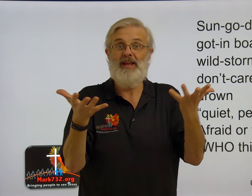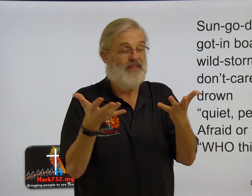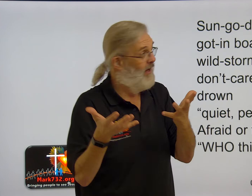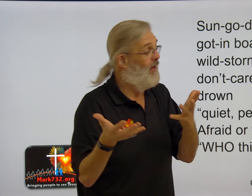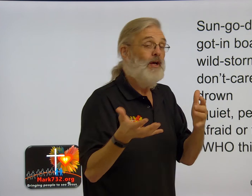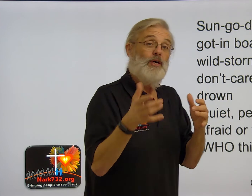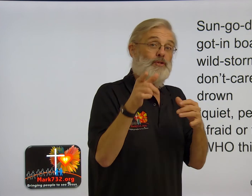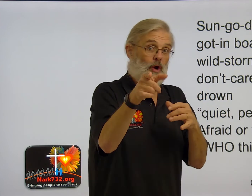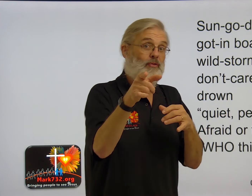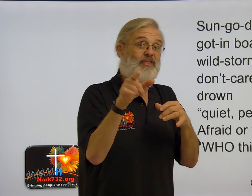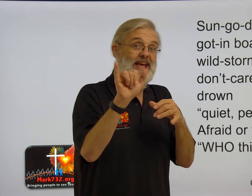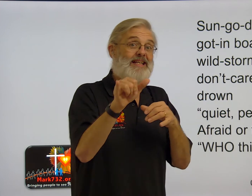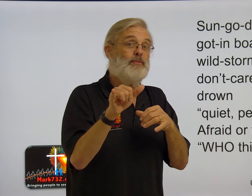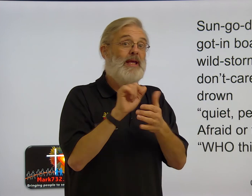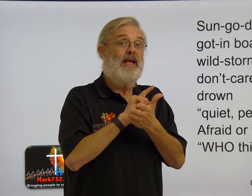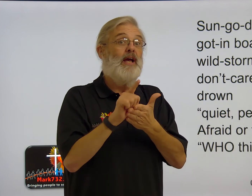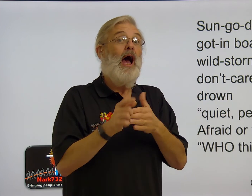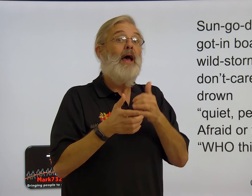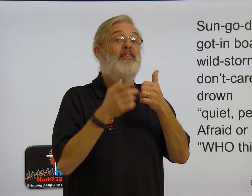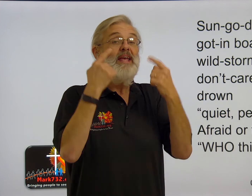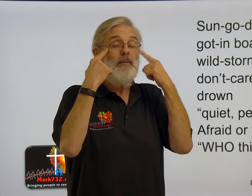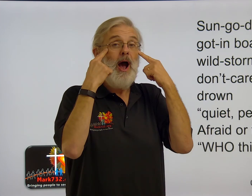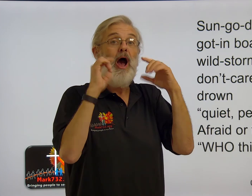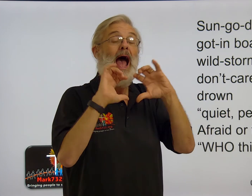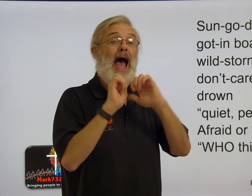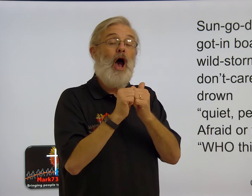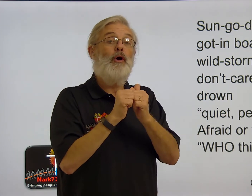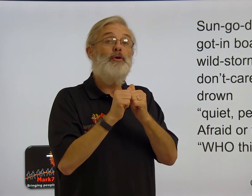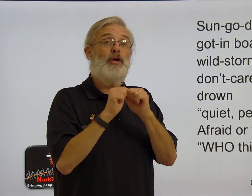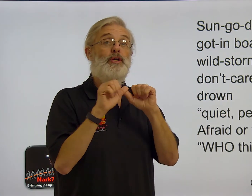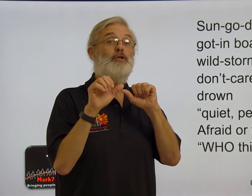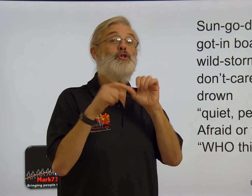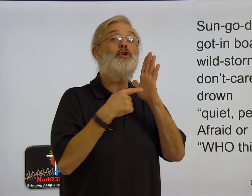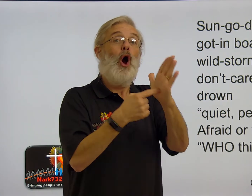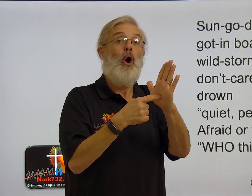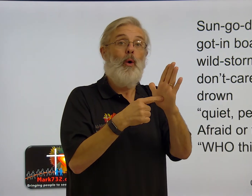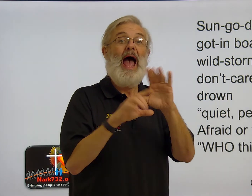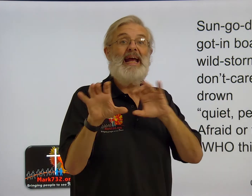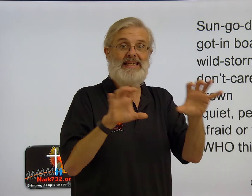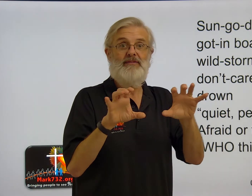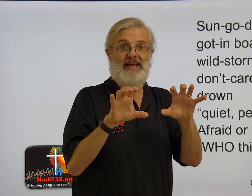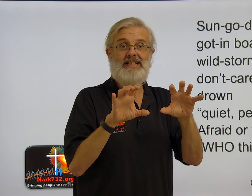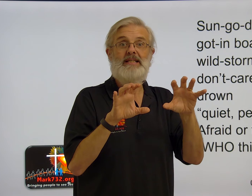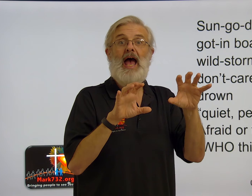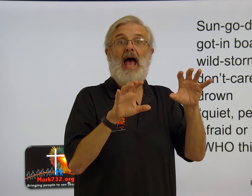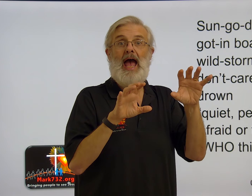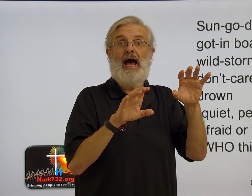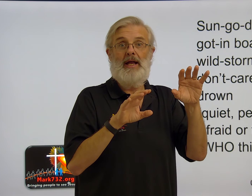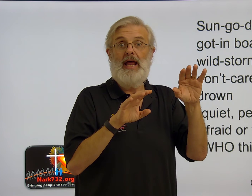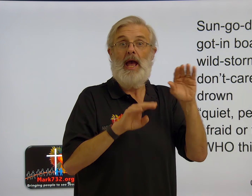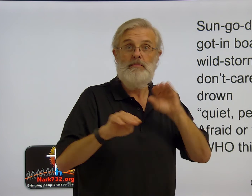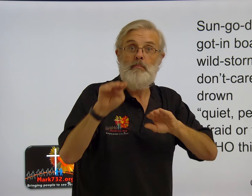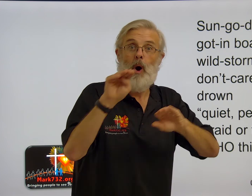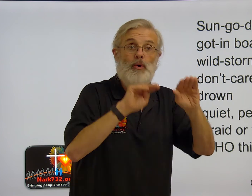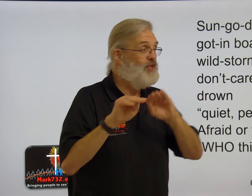everything. So this week, think about how you can show activities and motion.